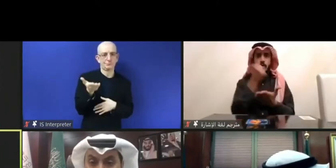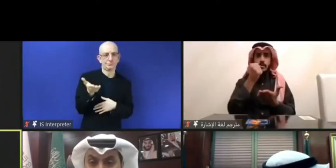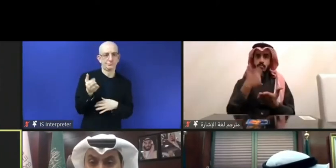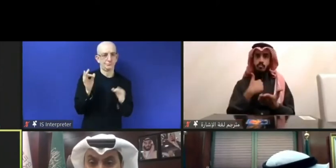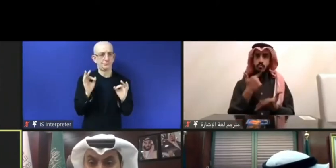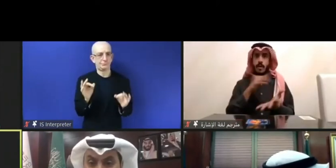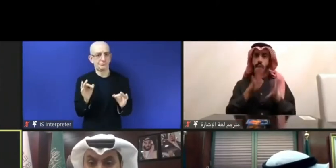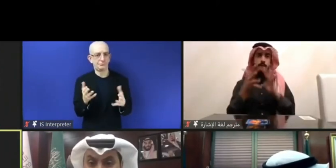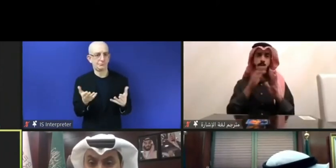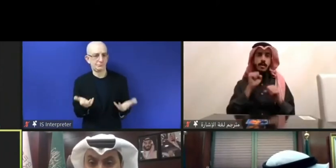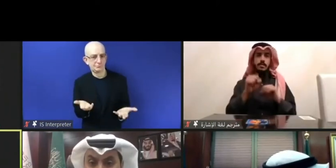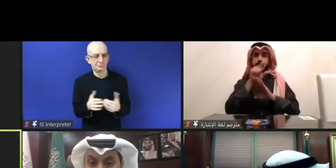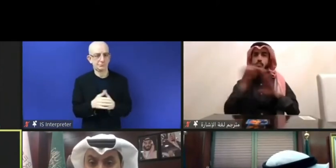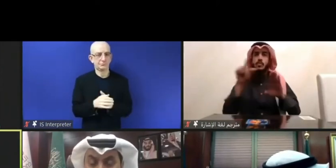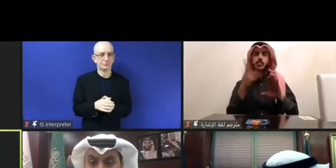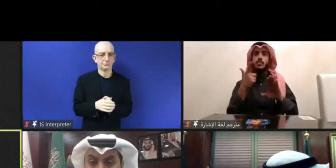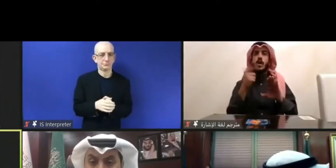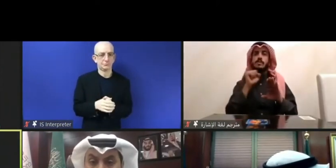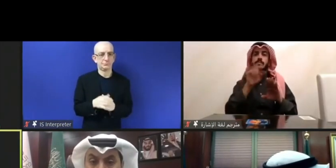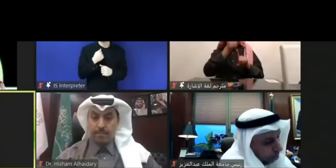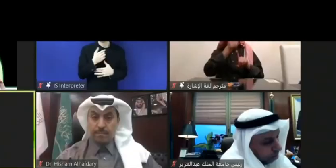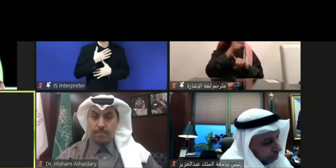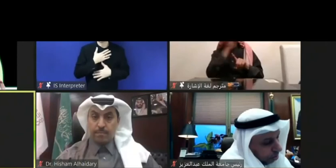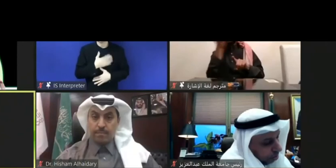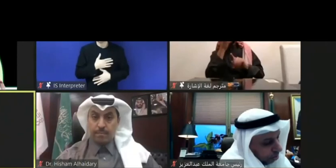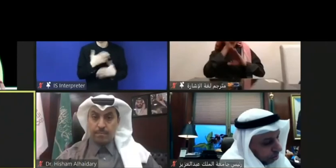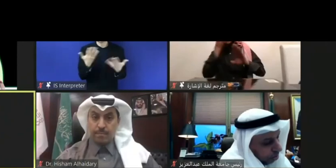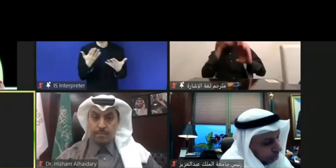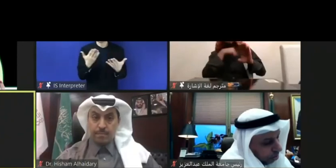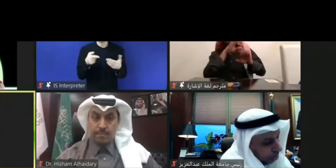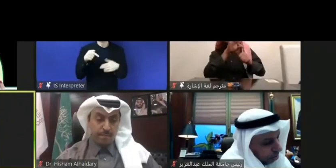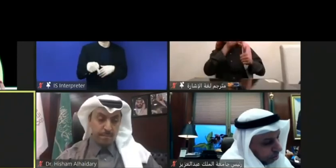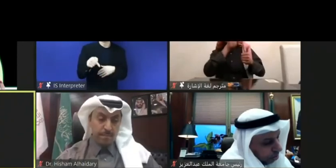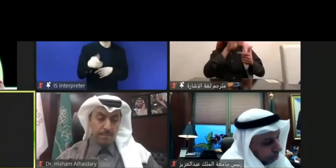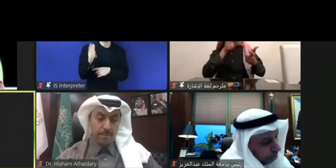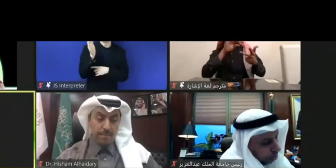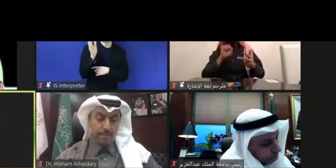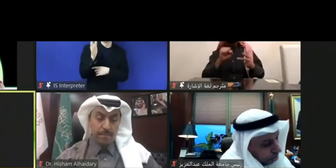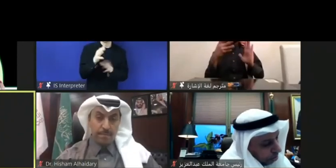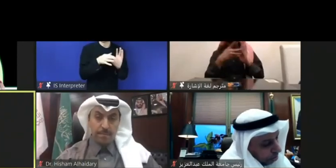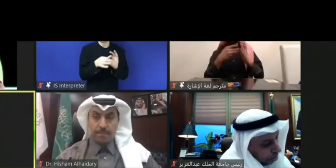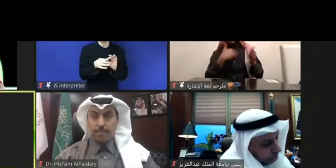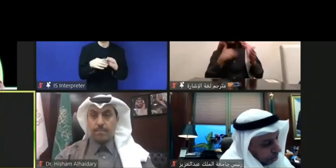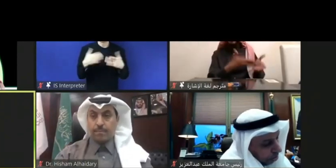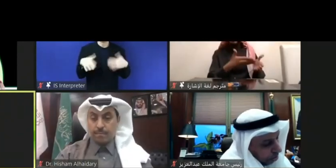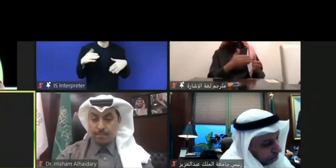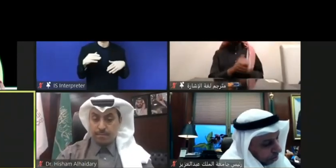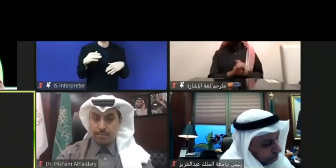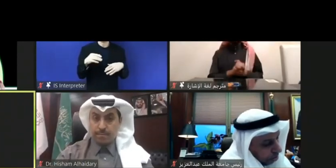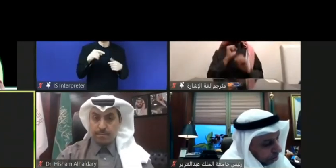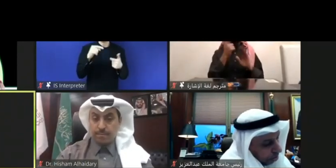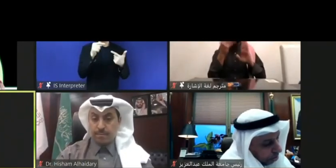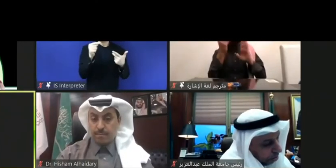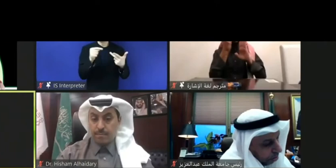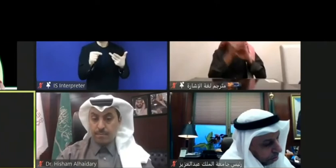of the significant issues that's been taken in our university to fulfill those tasks and the